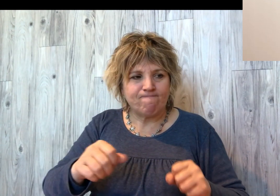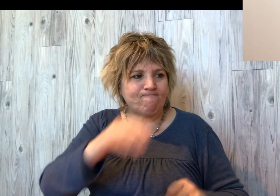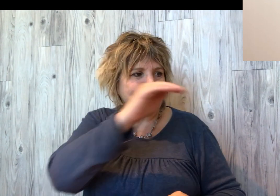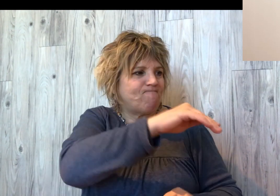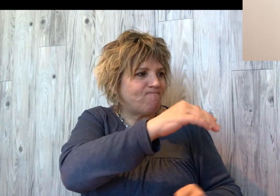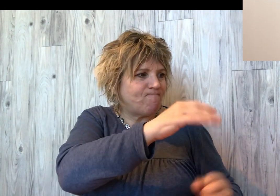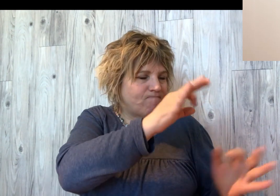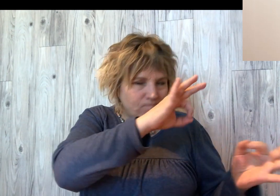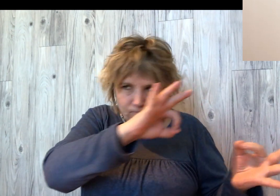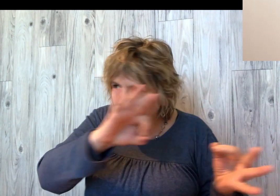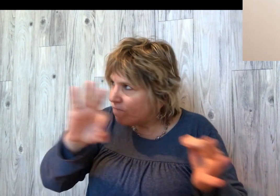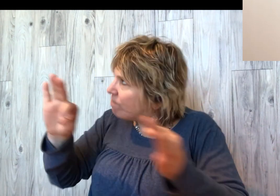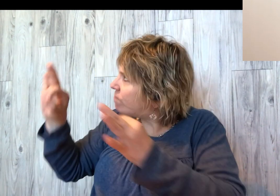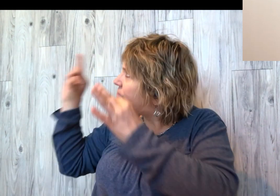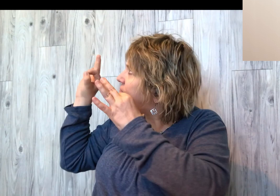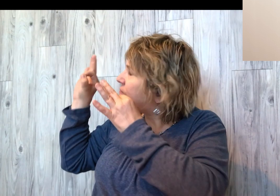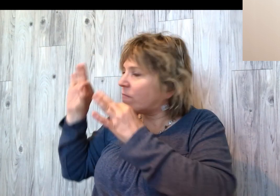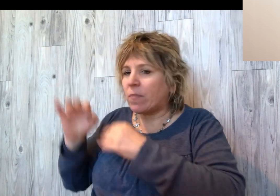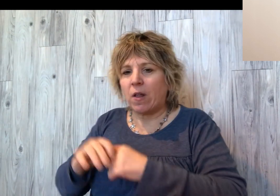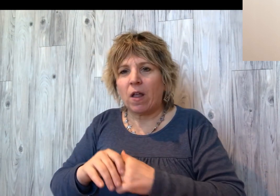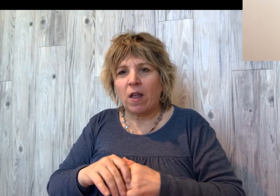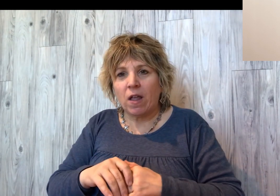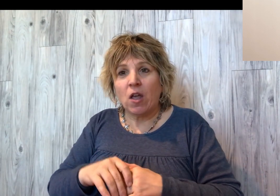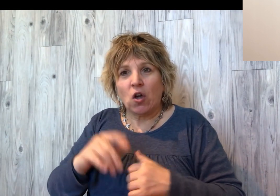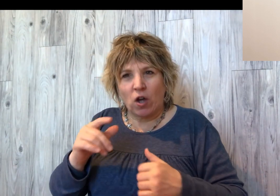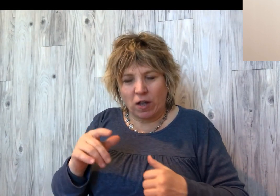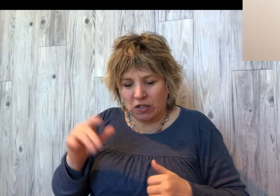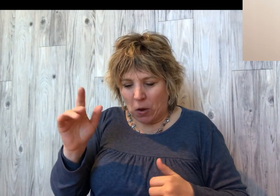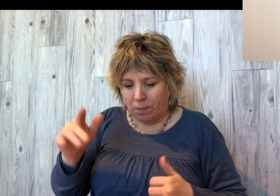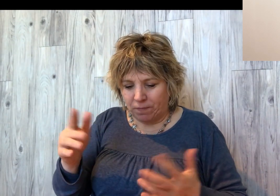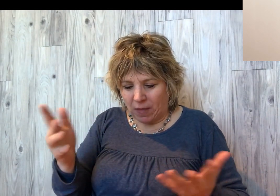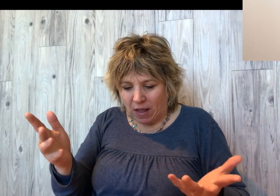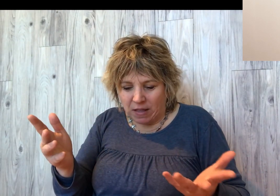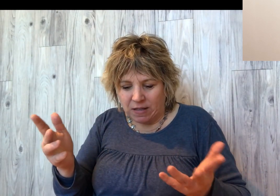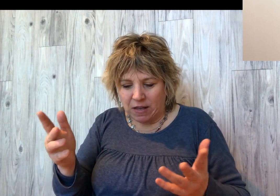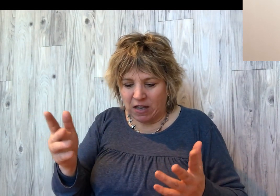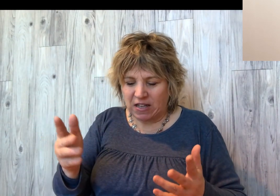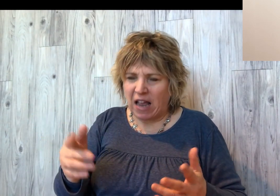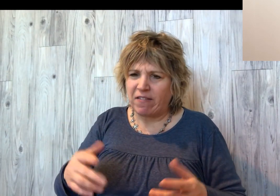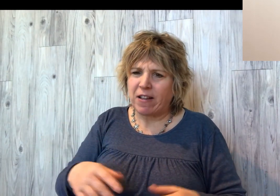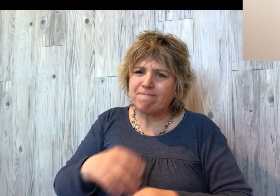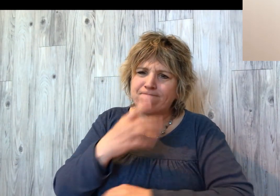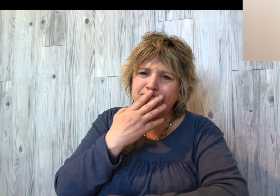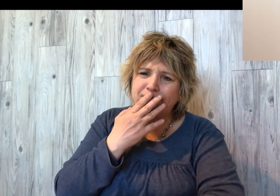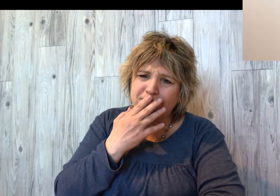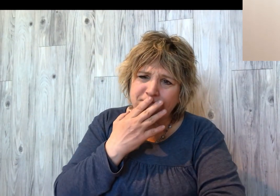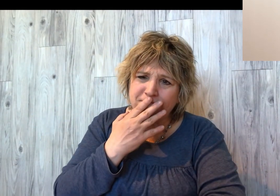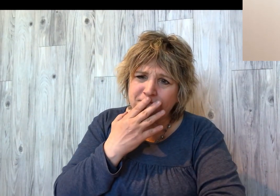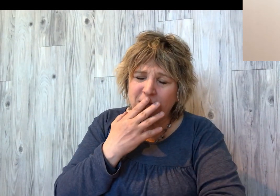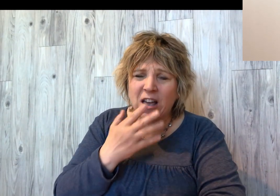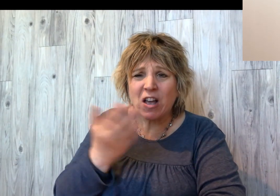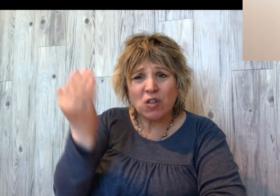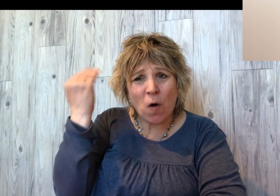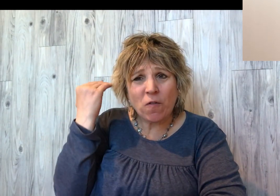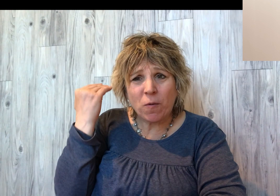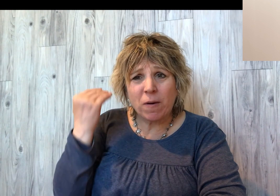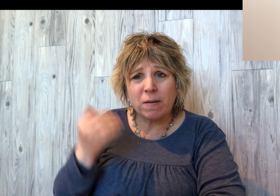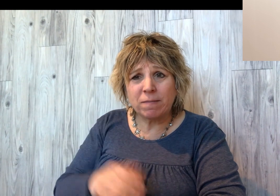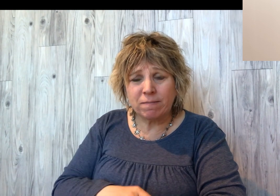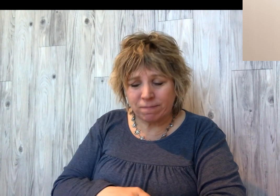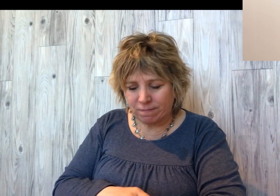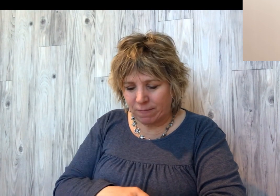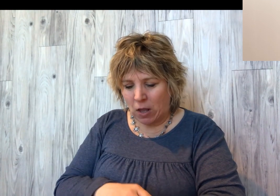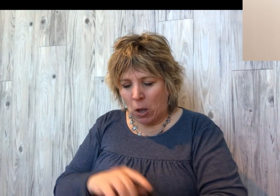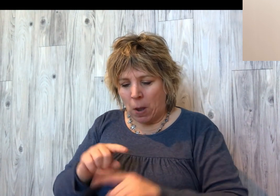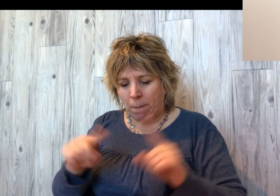their attention. And some of you, I know what you're thinking. You're going, man, this is kind of a bummer. It's kind of intense today, Dan. It's kind of overwhelming, if you